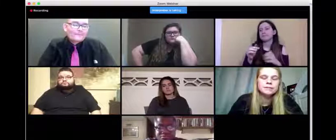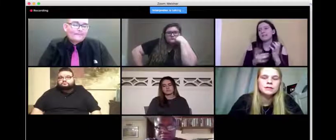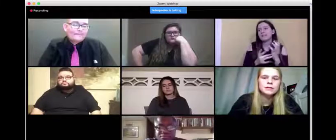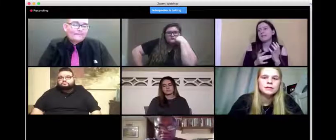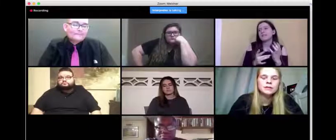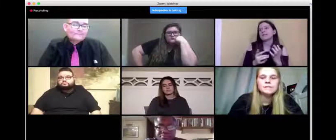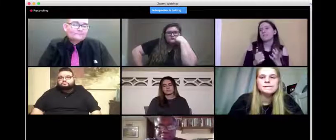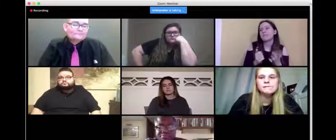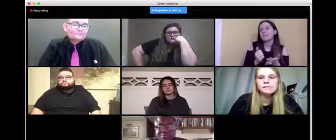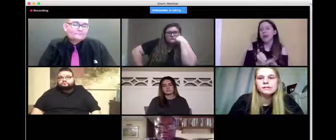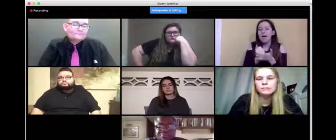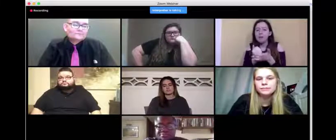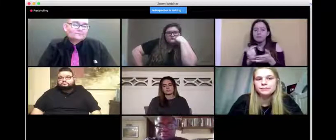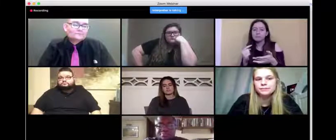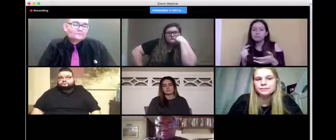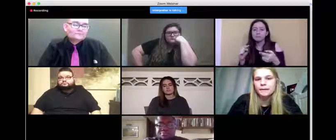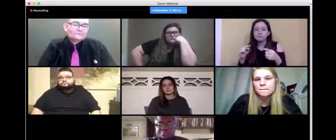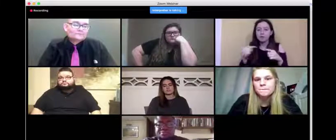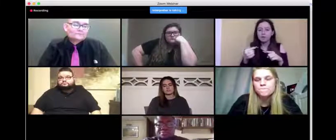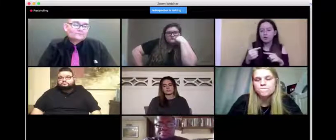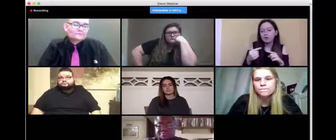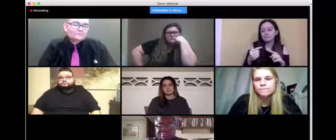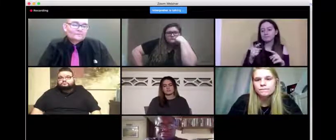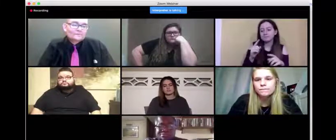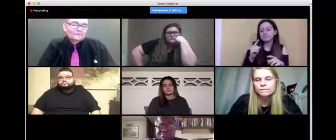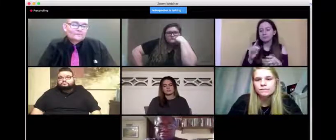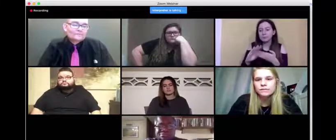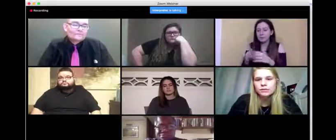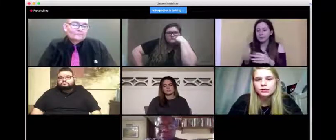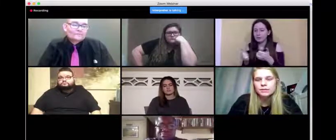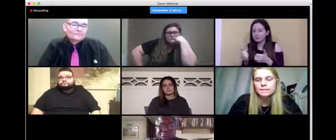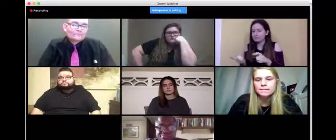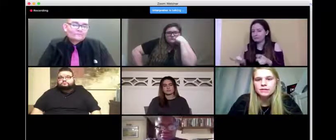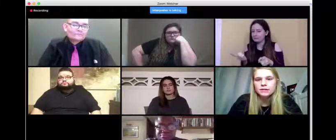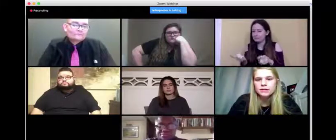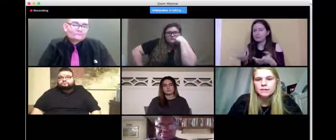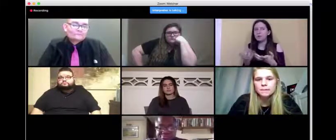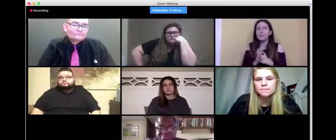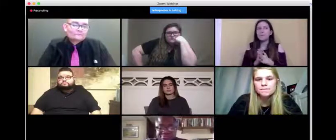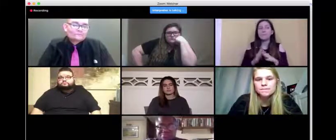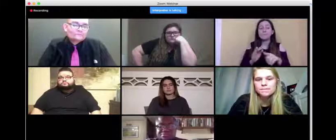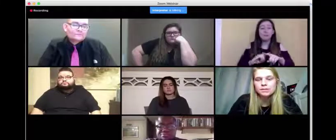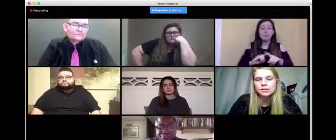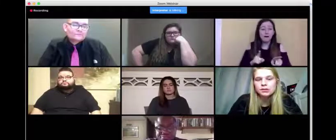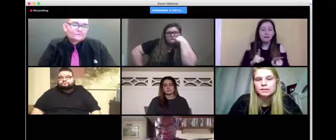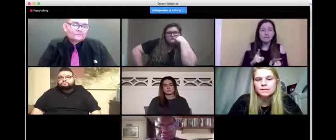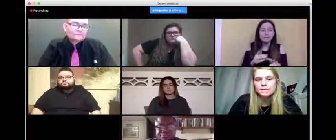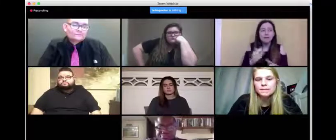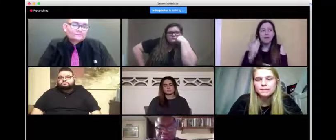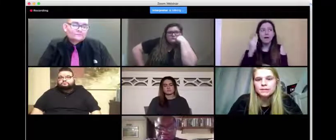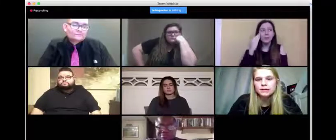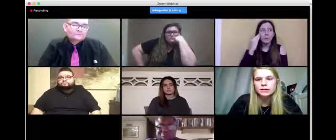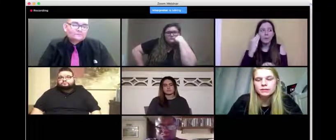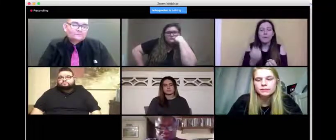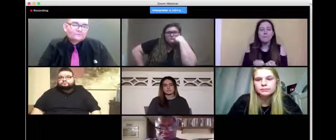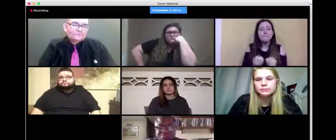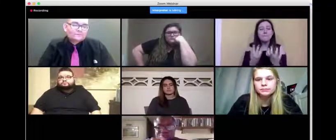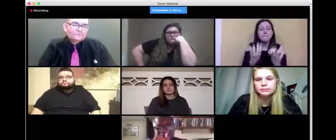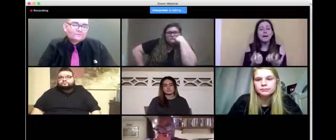community. But I know that many deaf people often feel